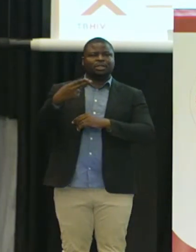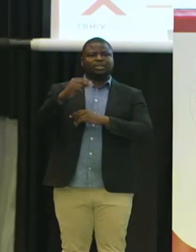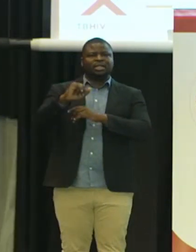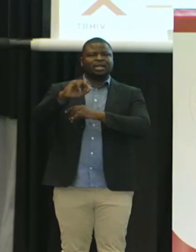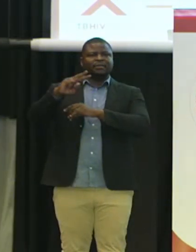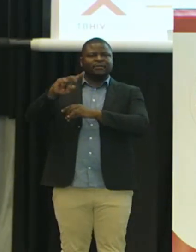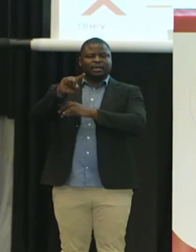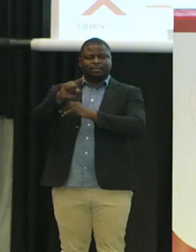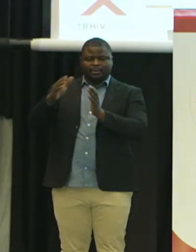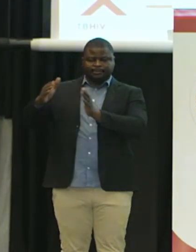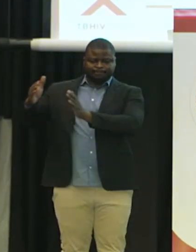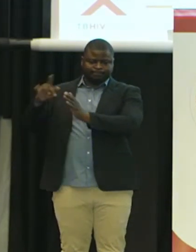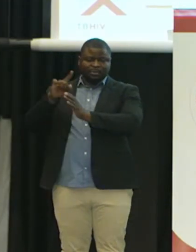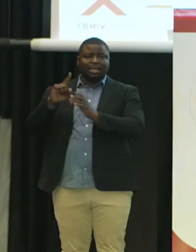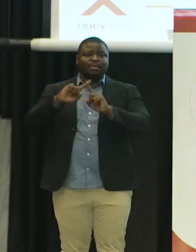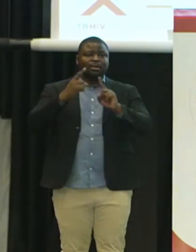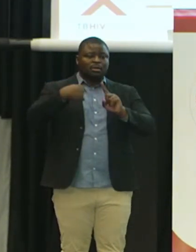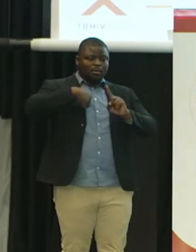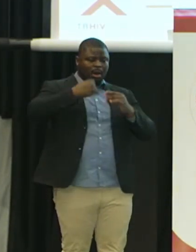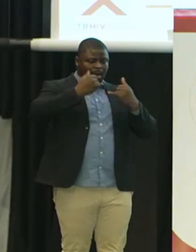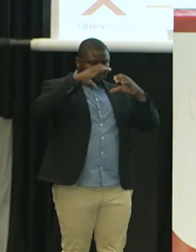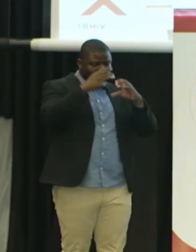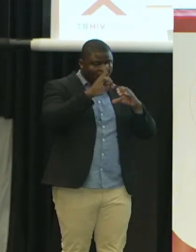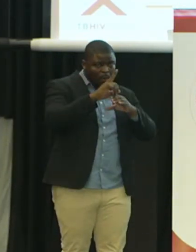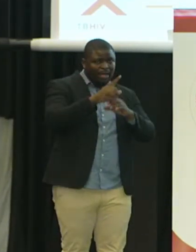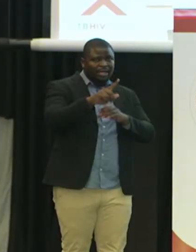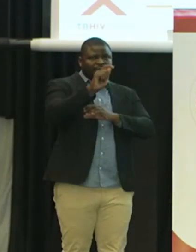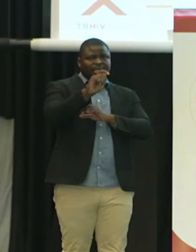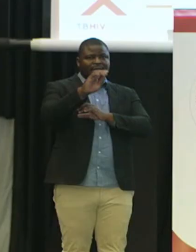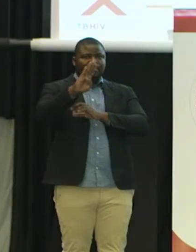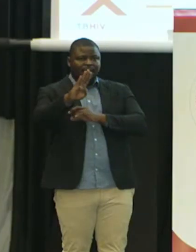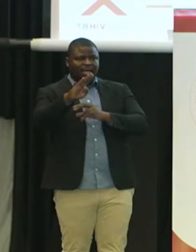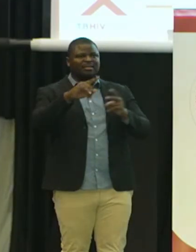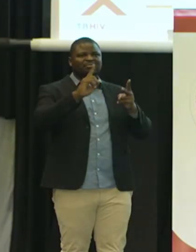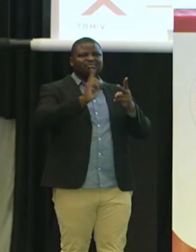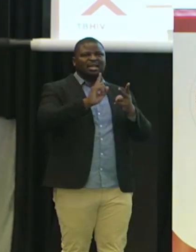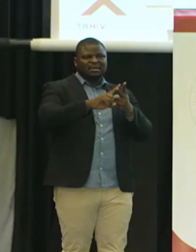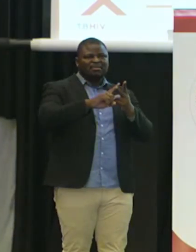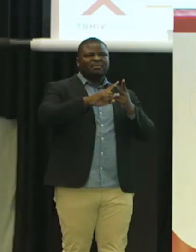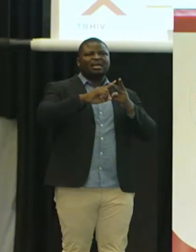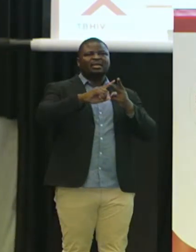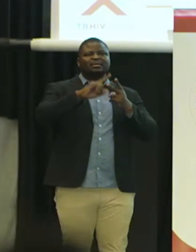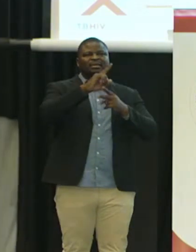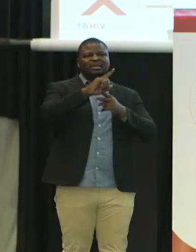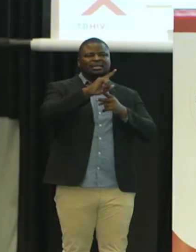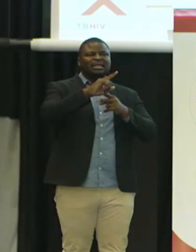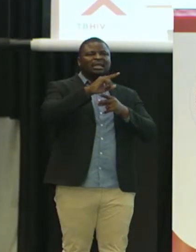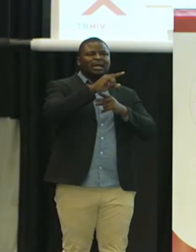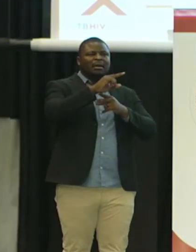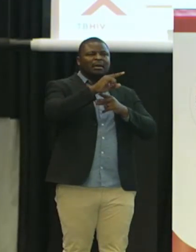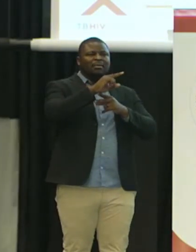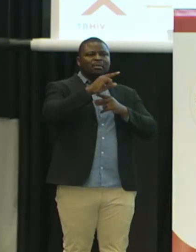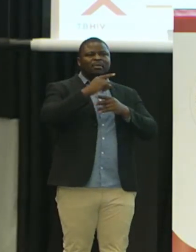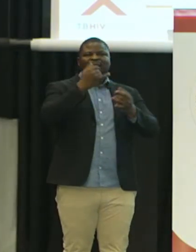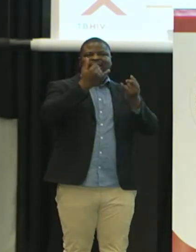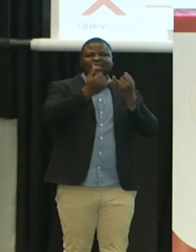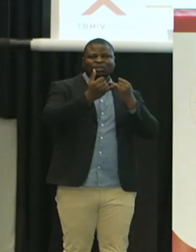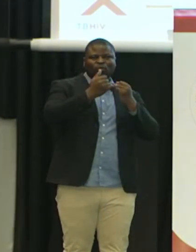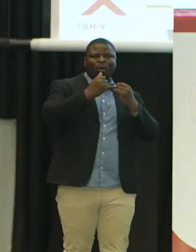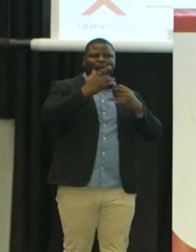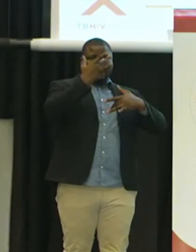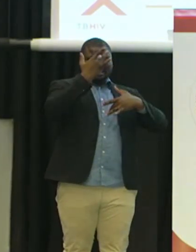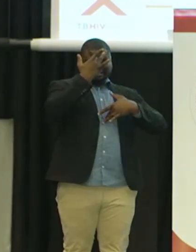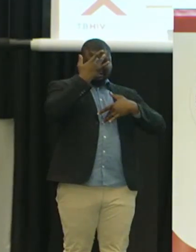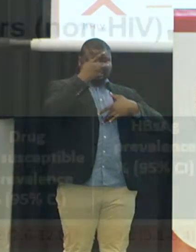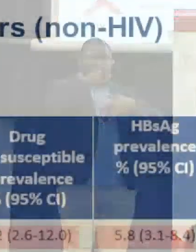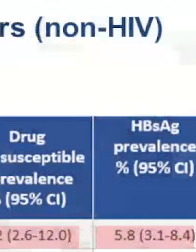looked at viral hepatitis, and we looked at syphilis. So you can see, I mean, a lot of these, let me go back. So a lot of